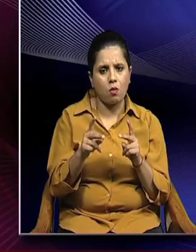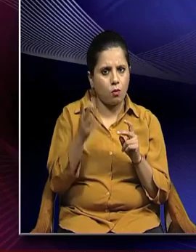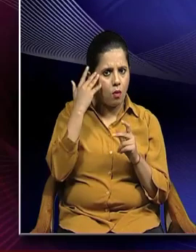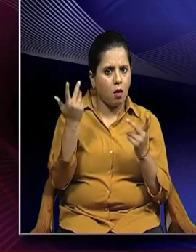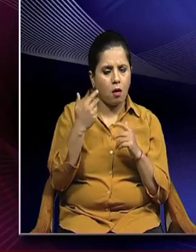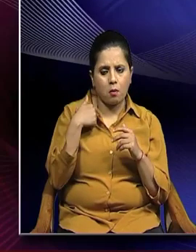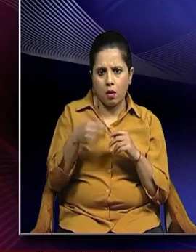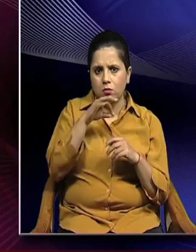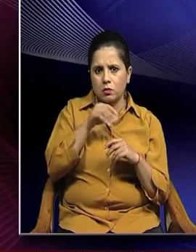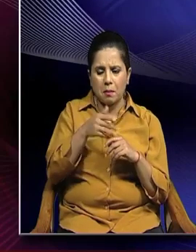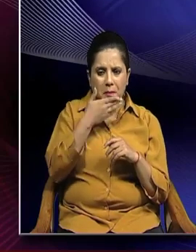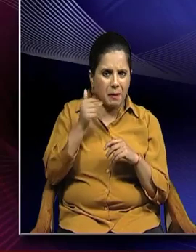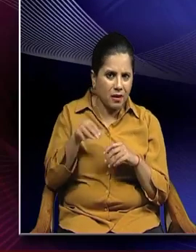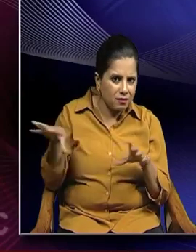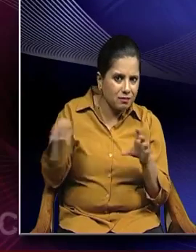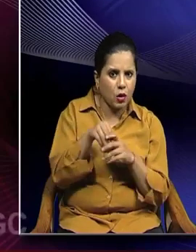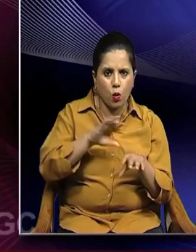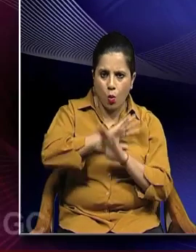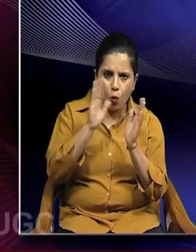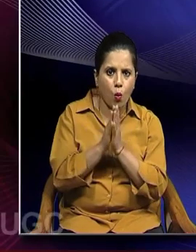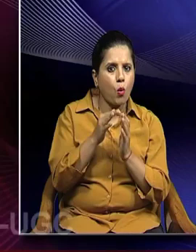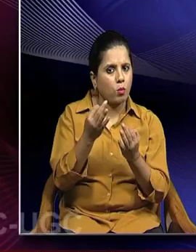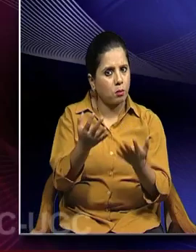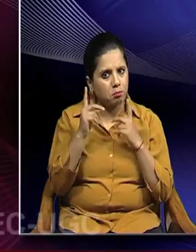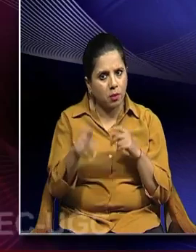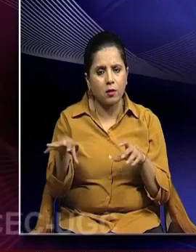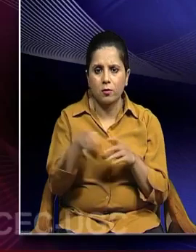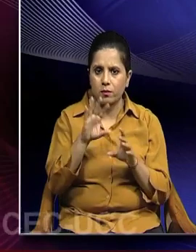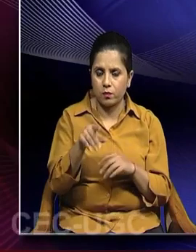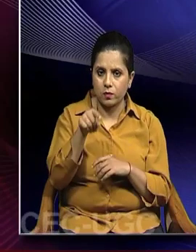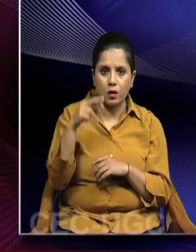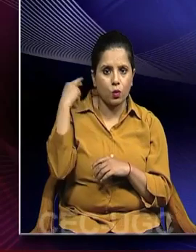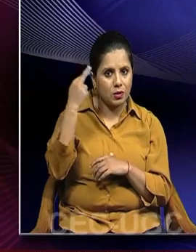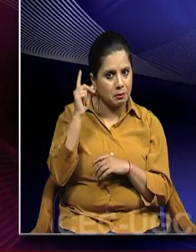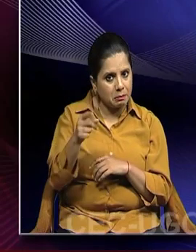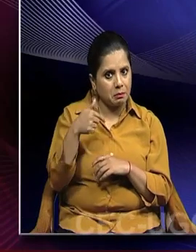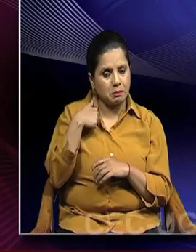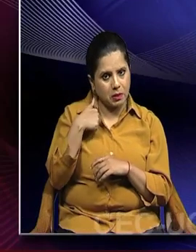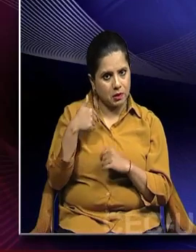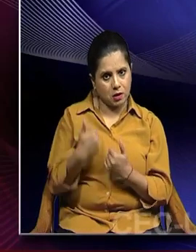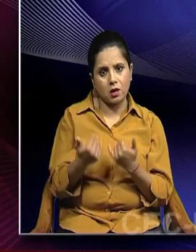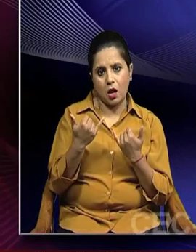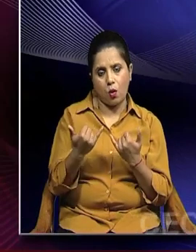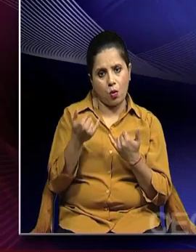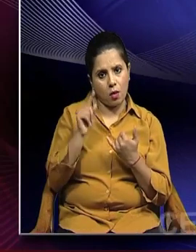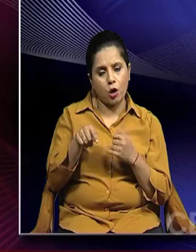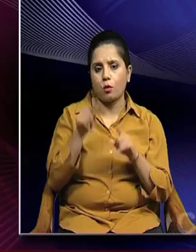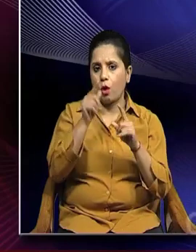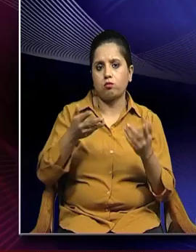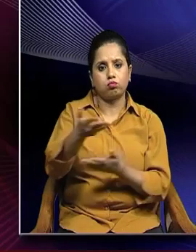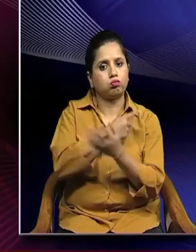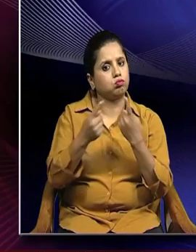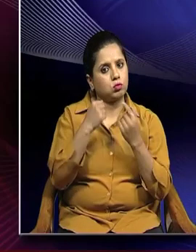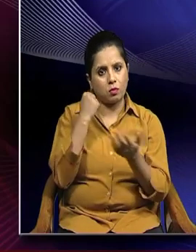we combine the best of the entire world? So that is something which should now become the point of